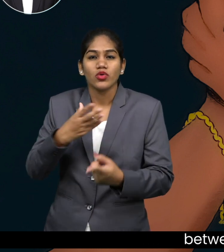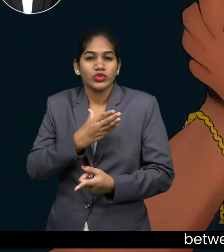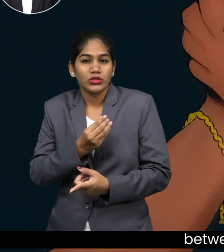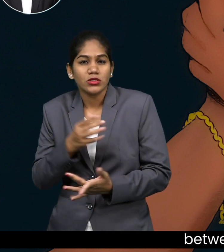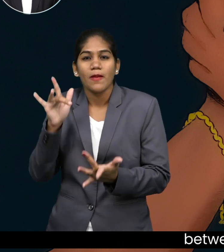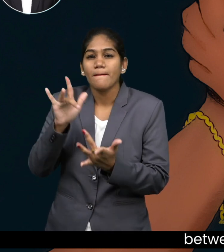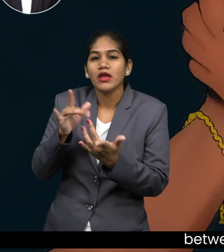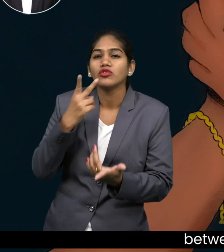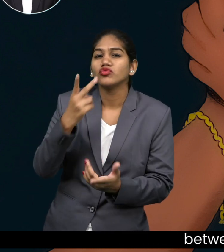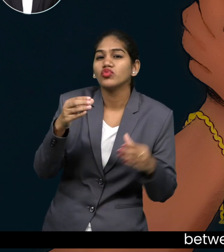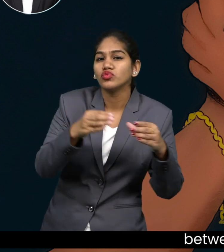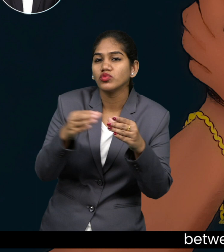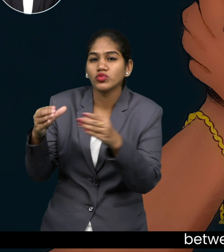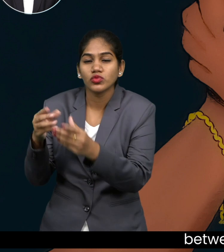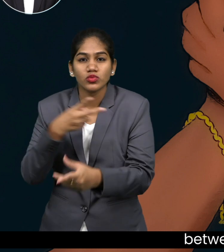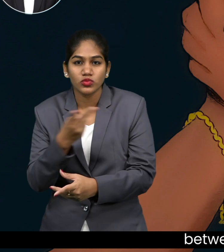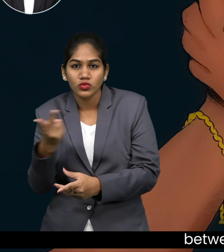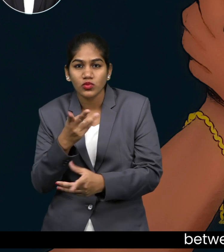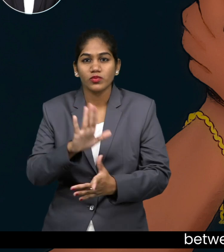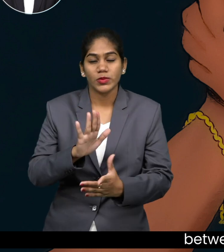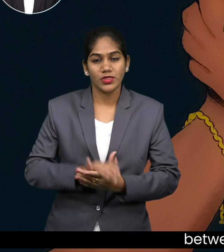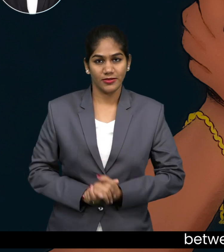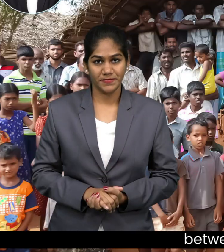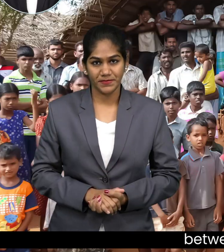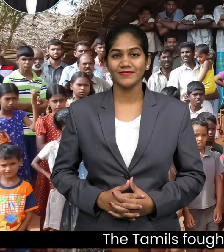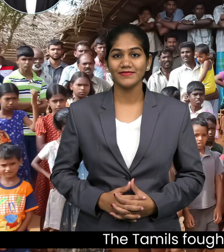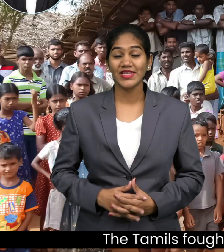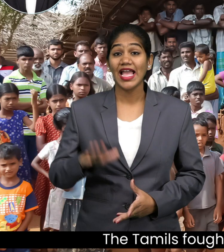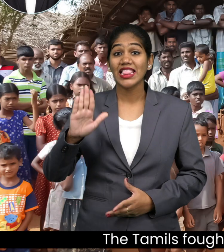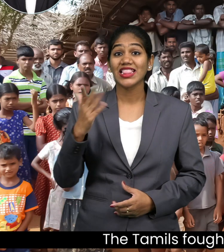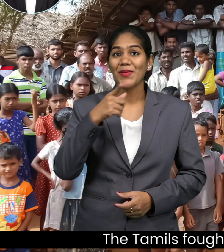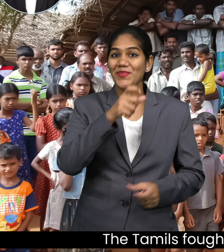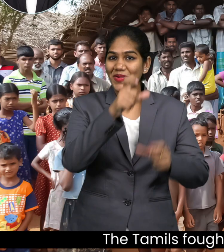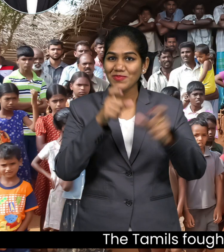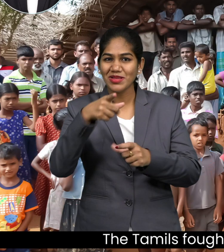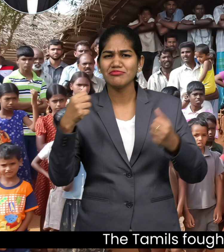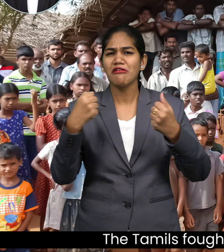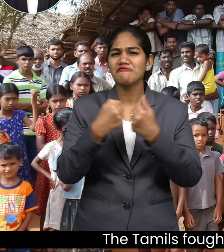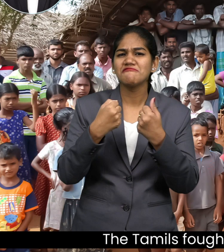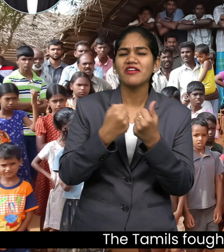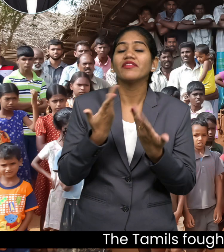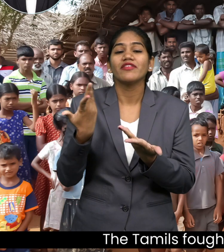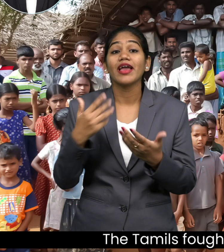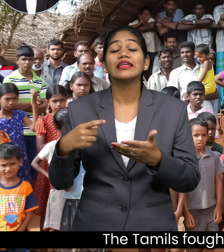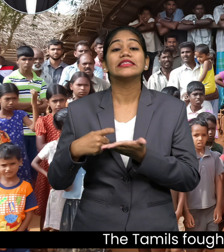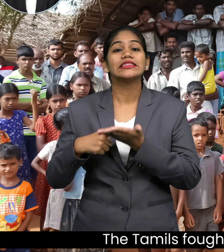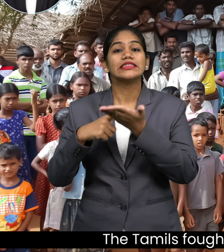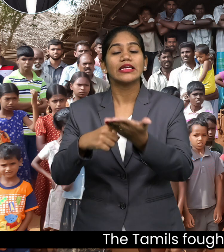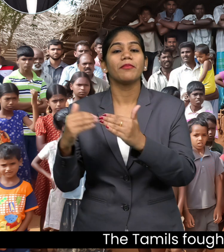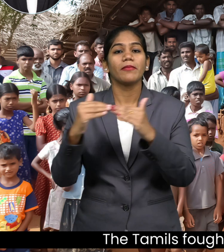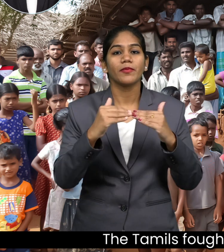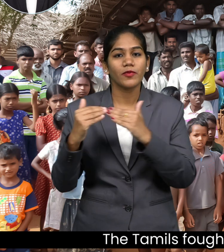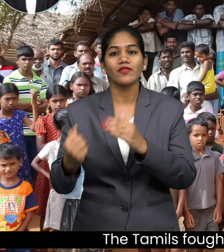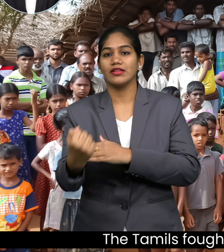between the two groups. The The Tamil groups fought for equal rights and freedom.